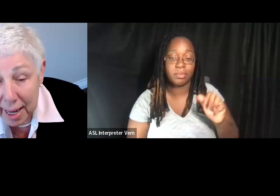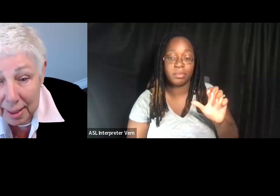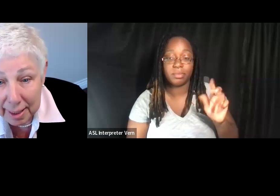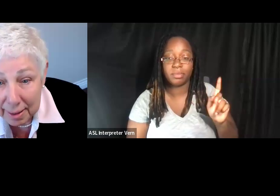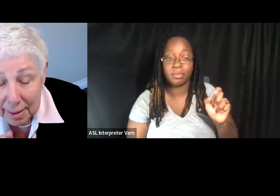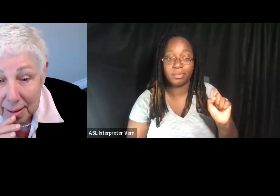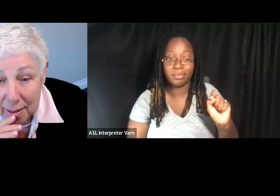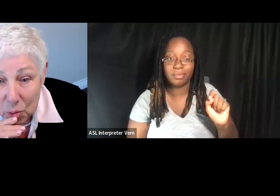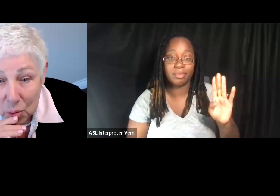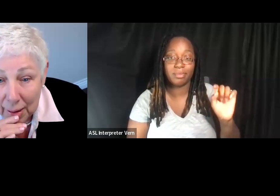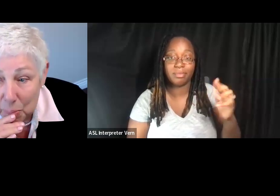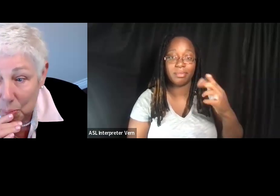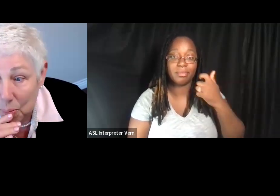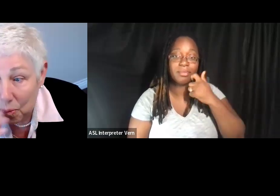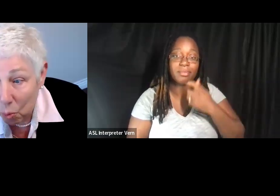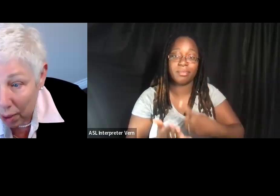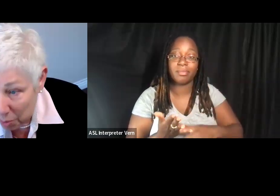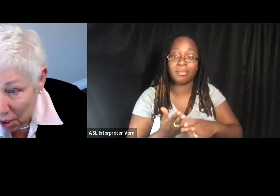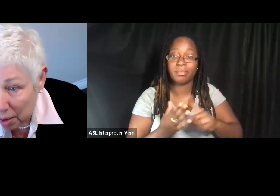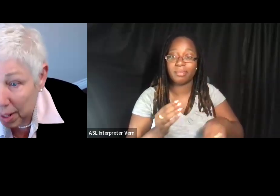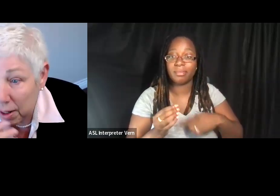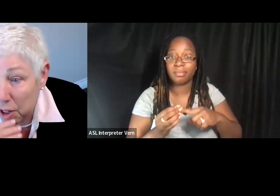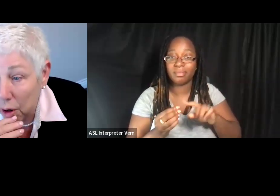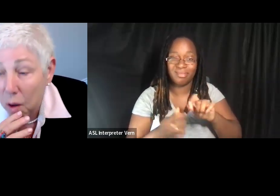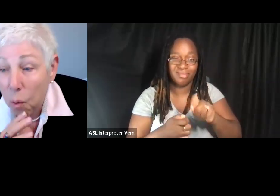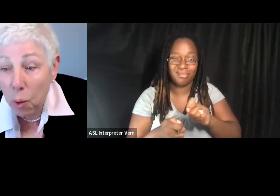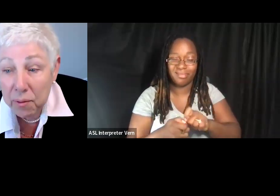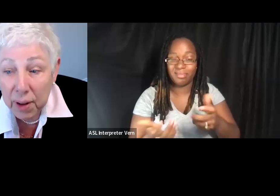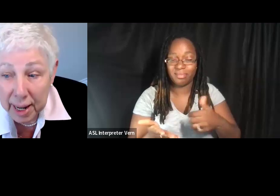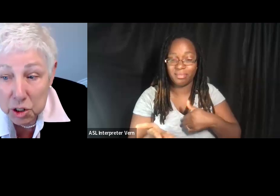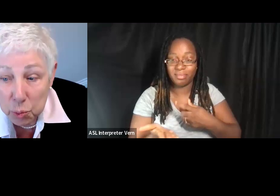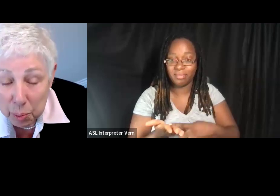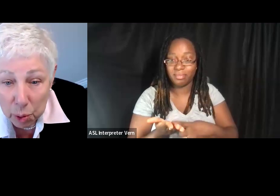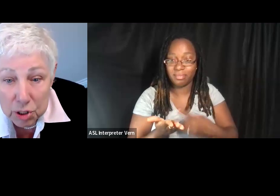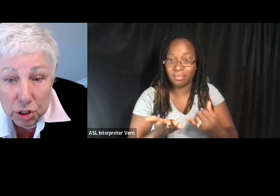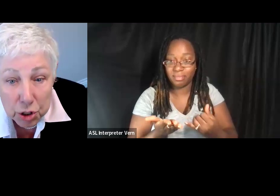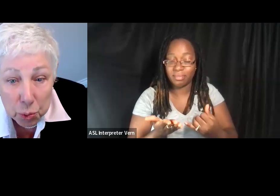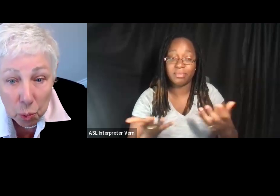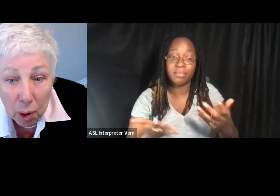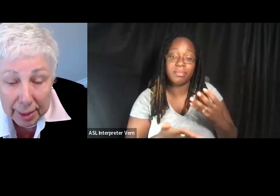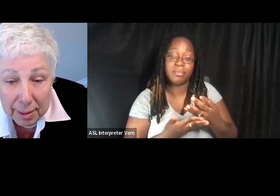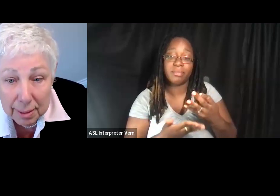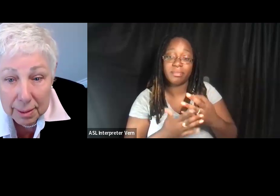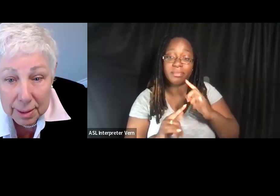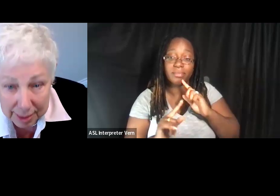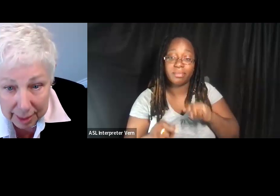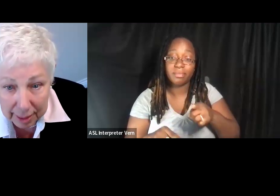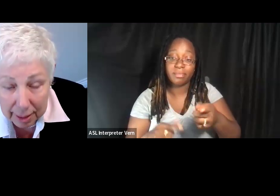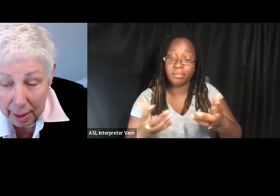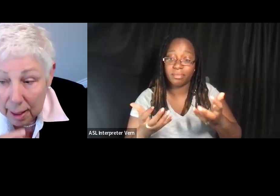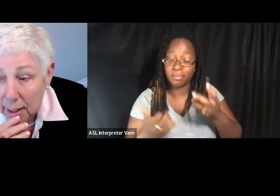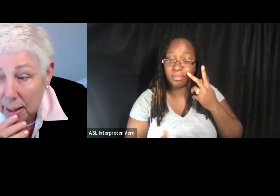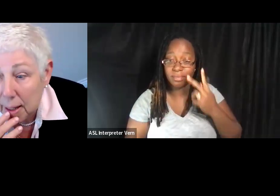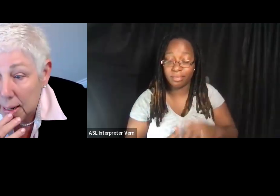is exactly what I'm talking about here. What financial reports do you want to